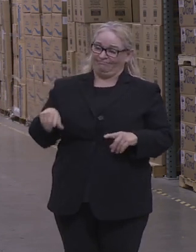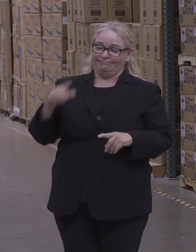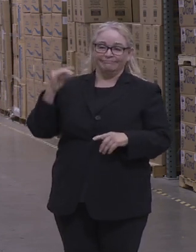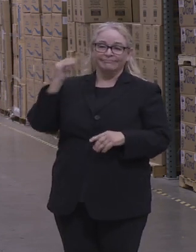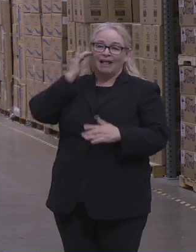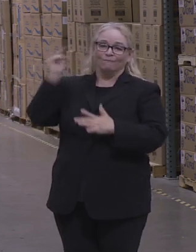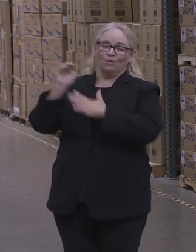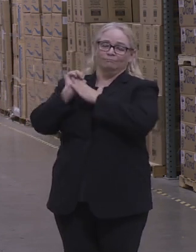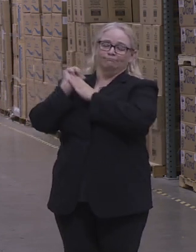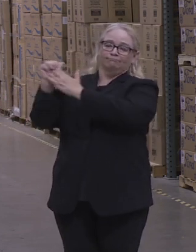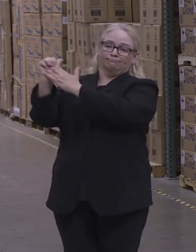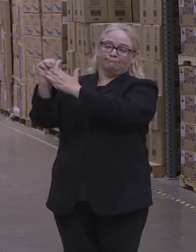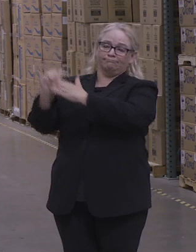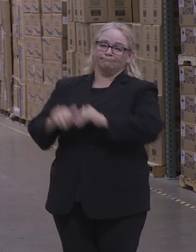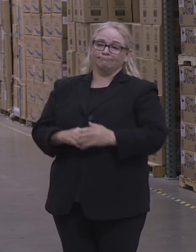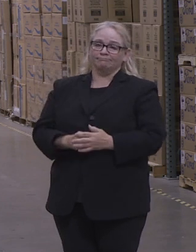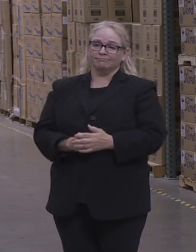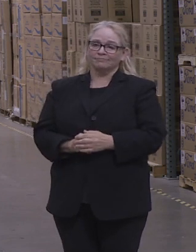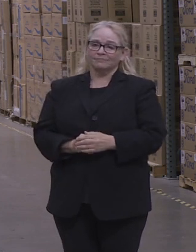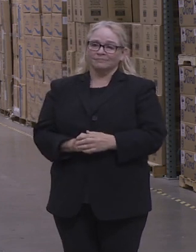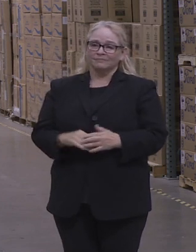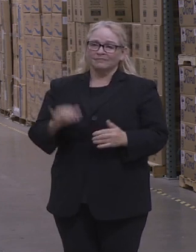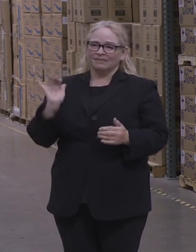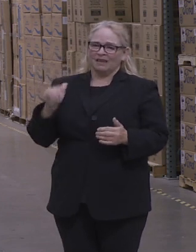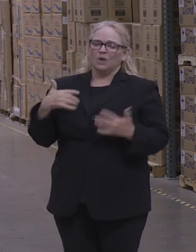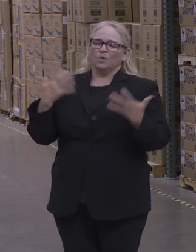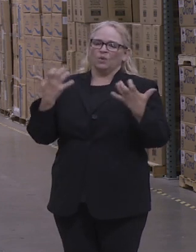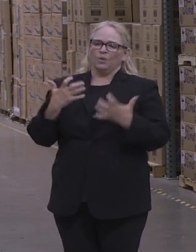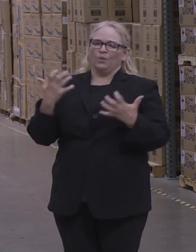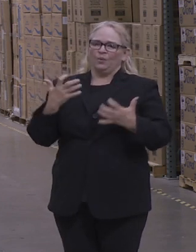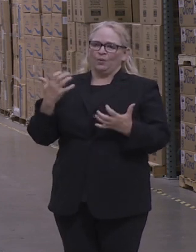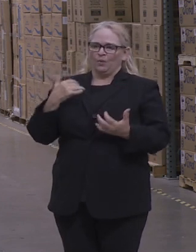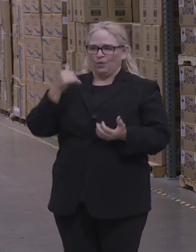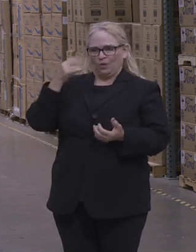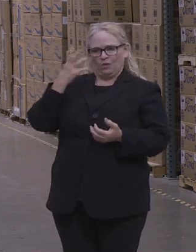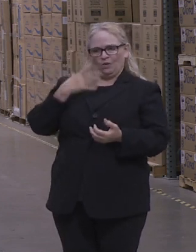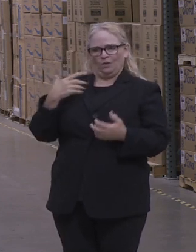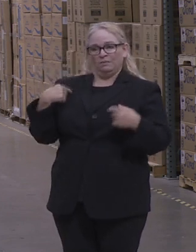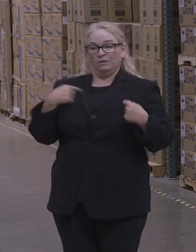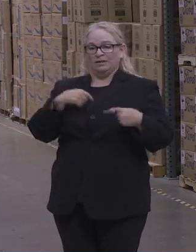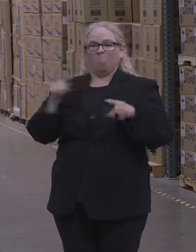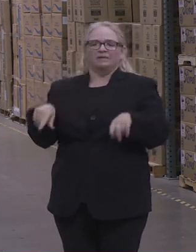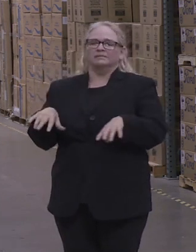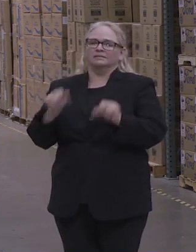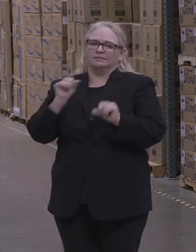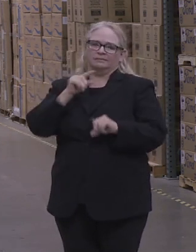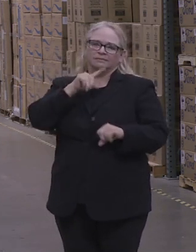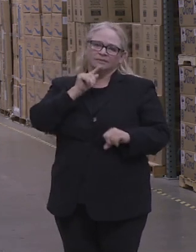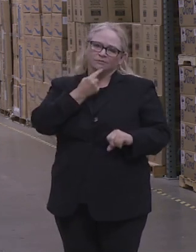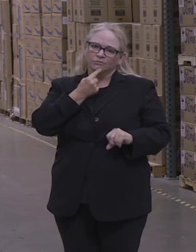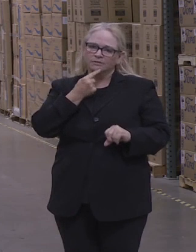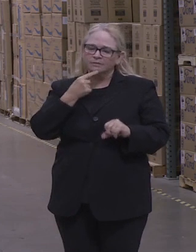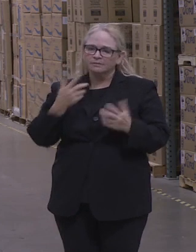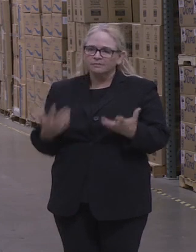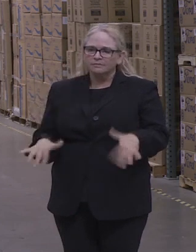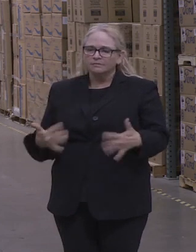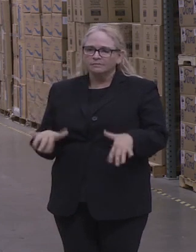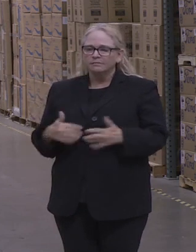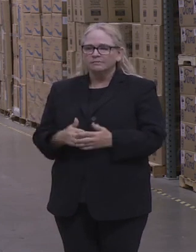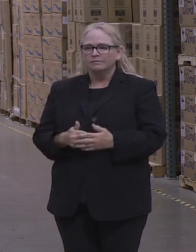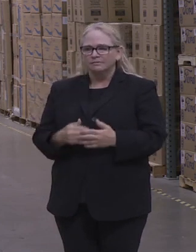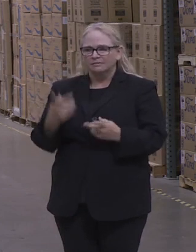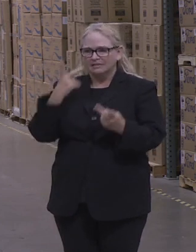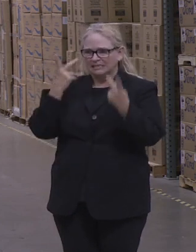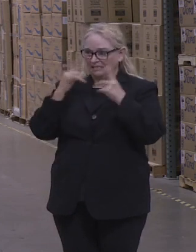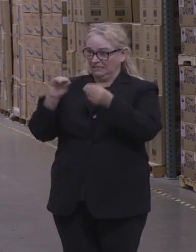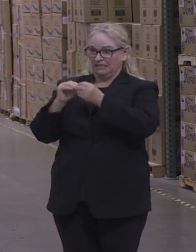a sober reminder of why we are taking things as seriously as we are. A sober reminder of why we